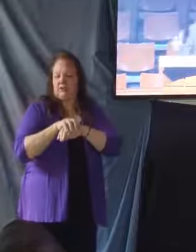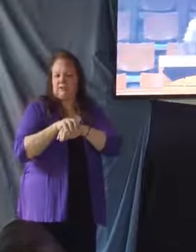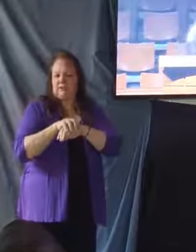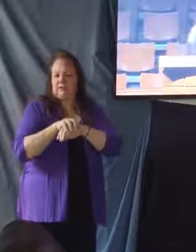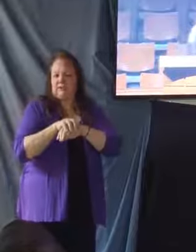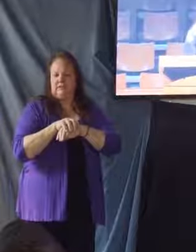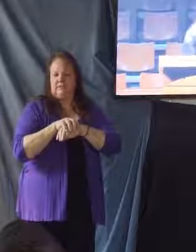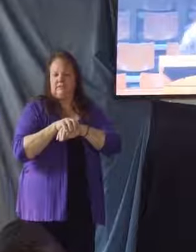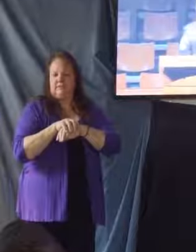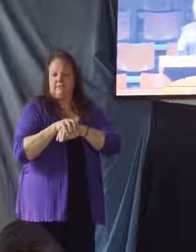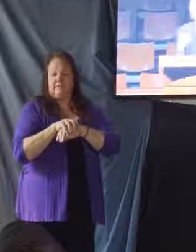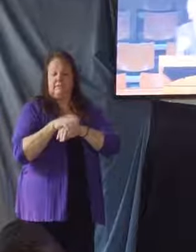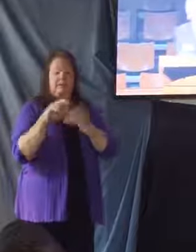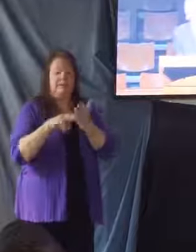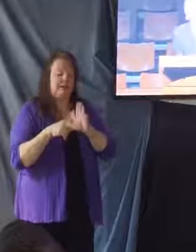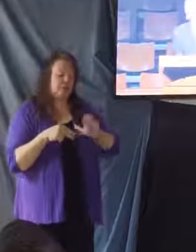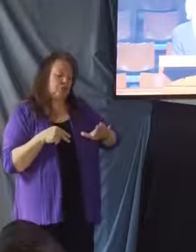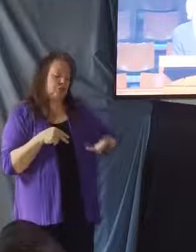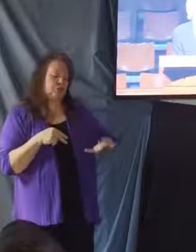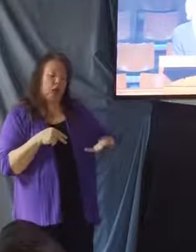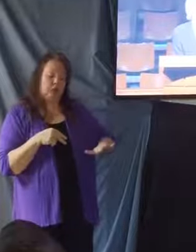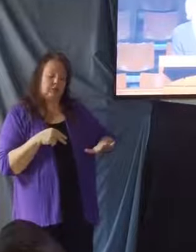It has the word for a child